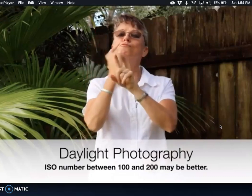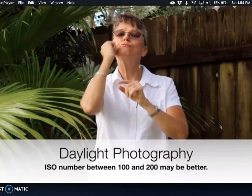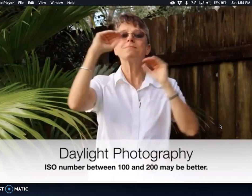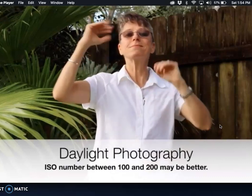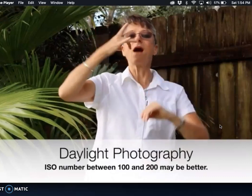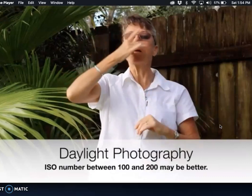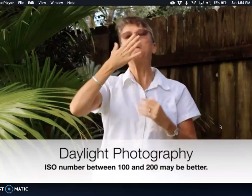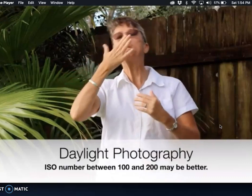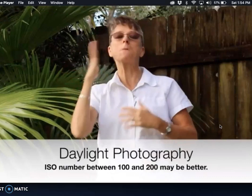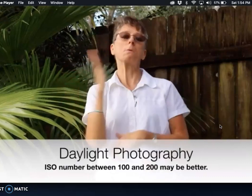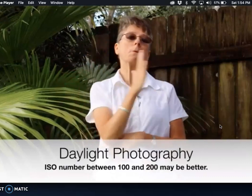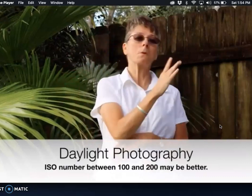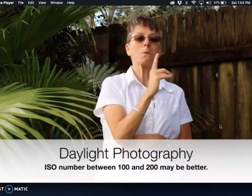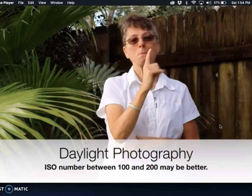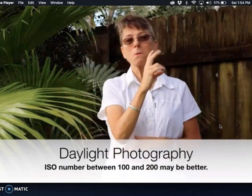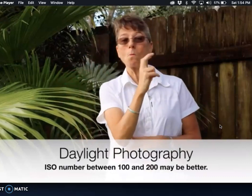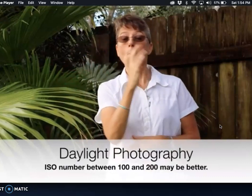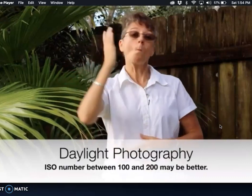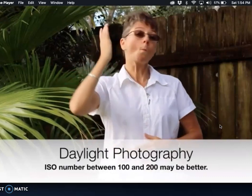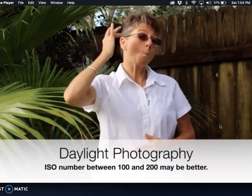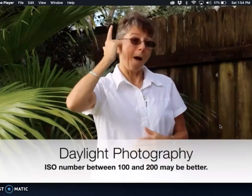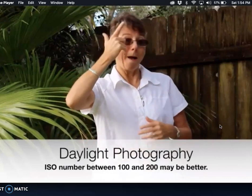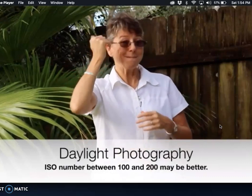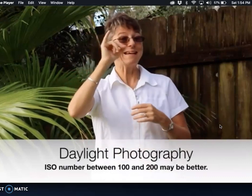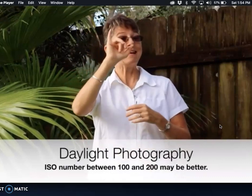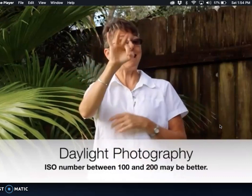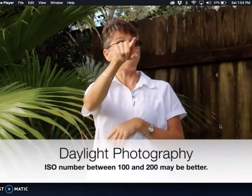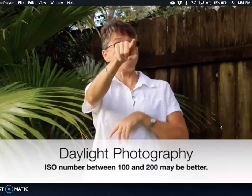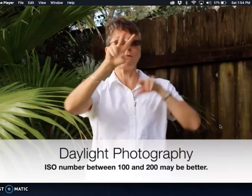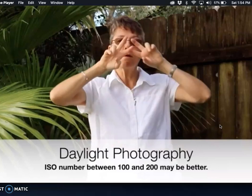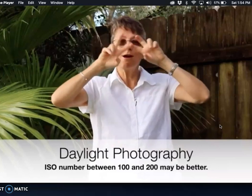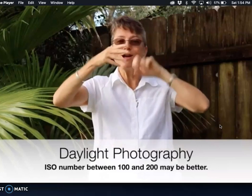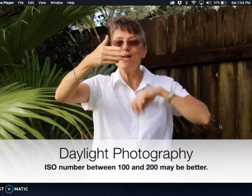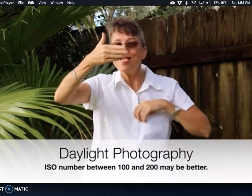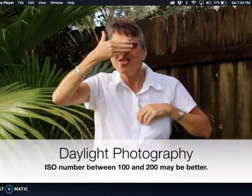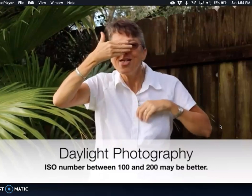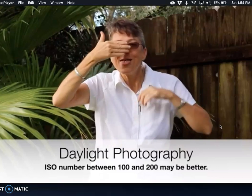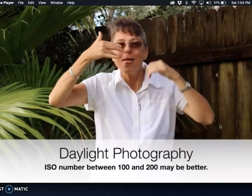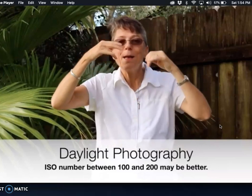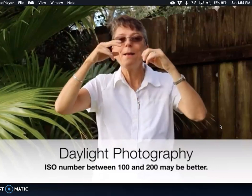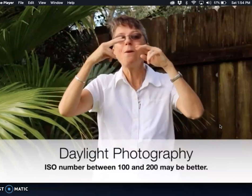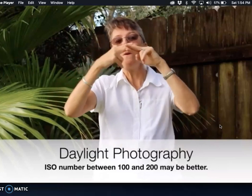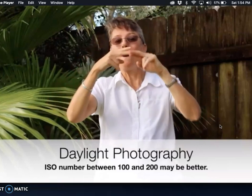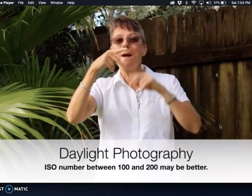If we were to take pictures like a day on today, you may want to use 1 to 200 ISO,